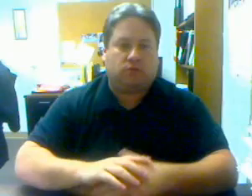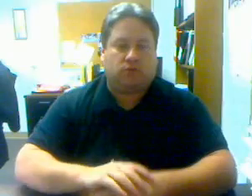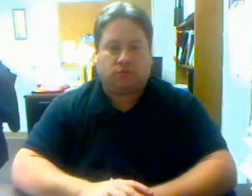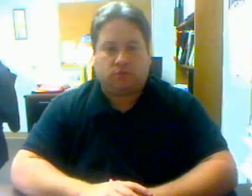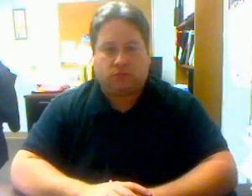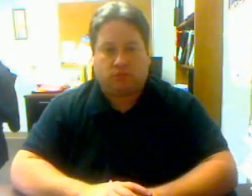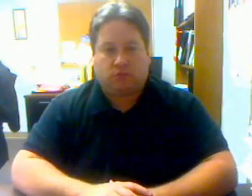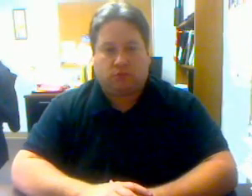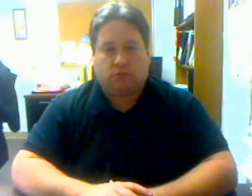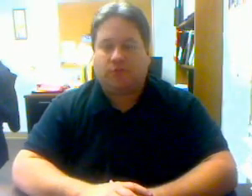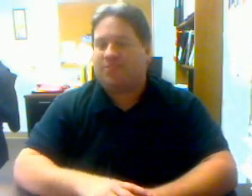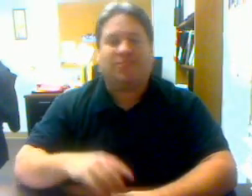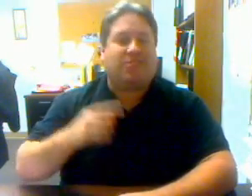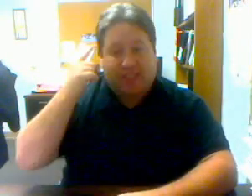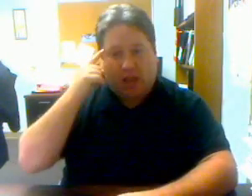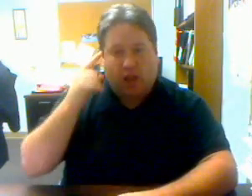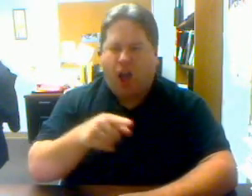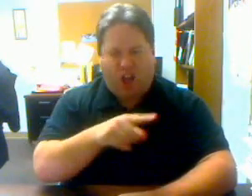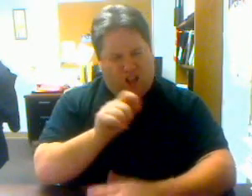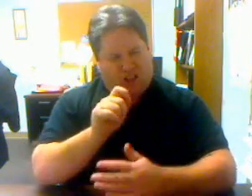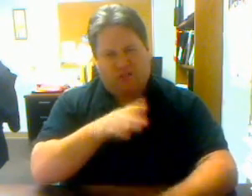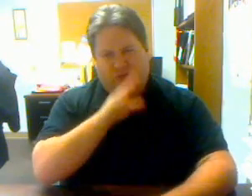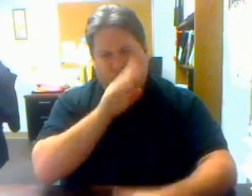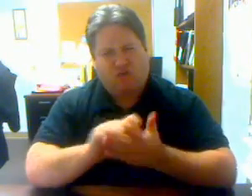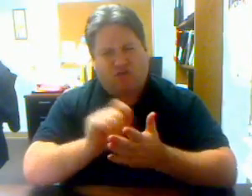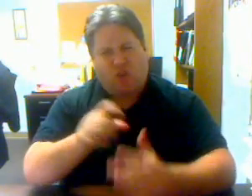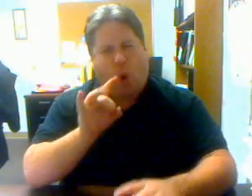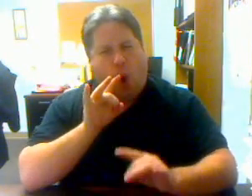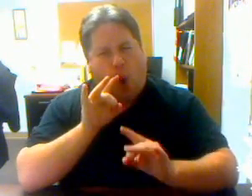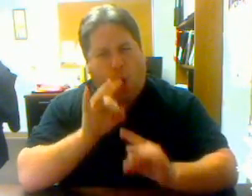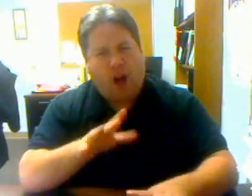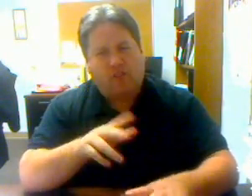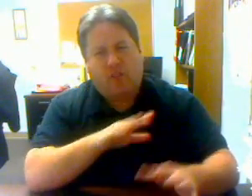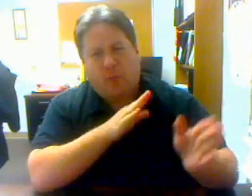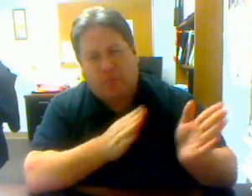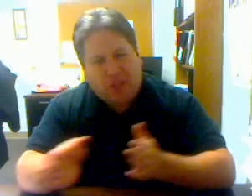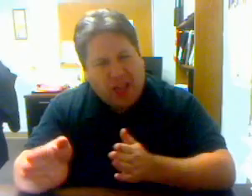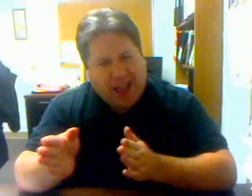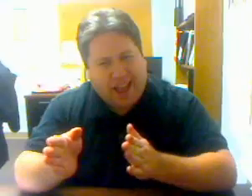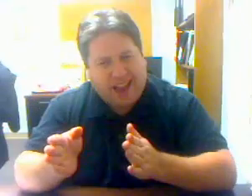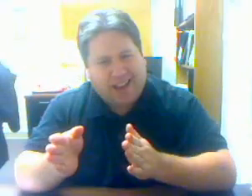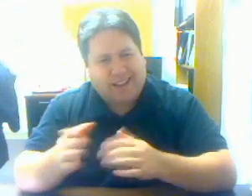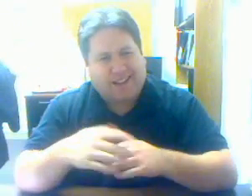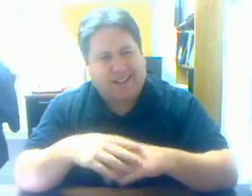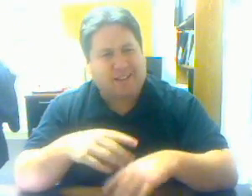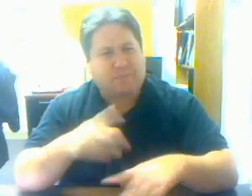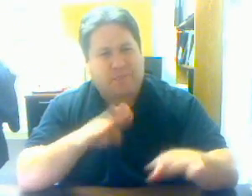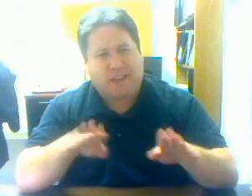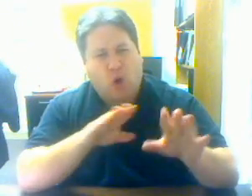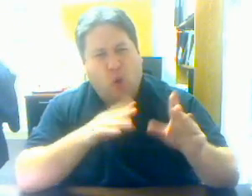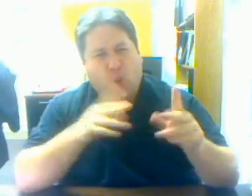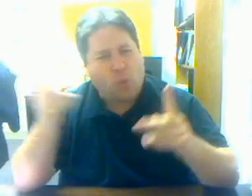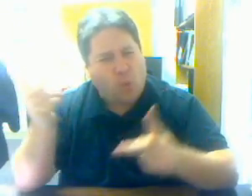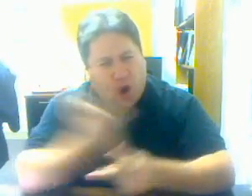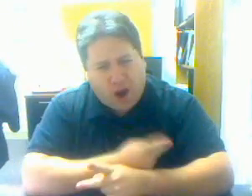horrible plan. This behavior got worse. You know it will. As the individual who learns how to